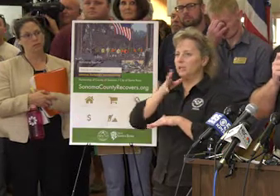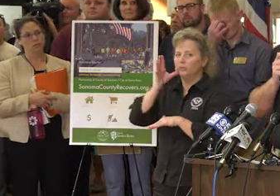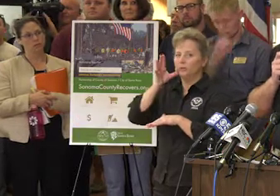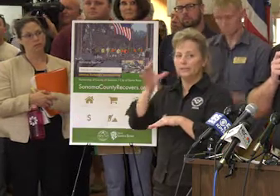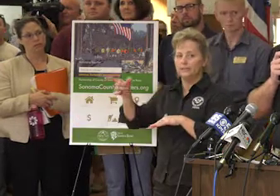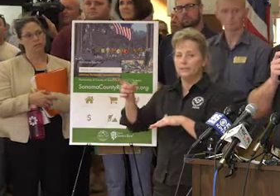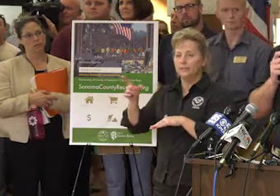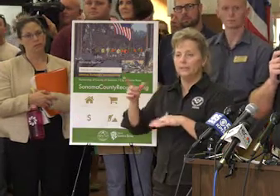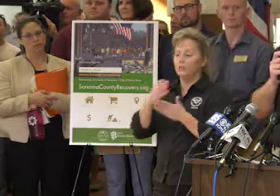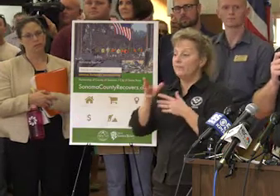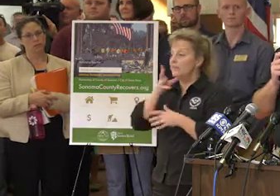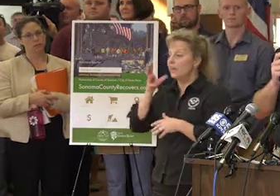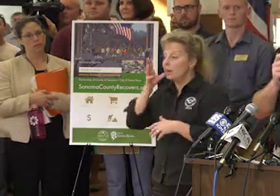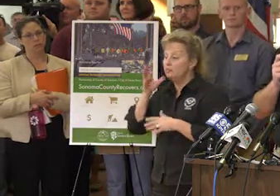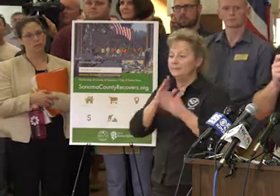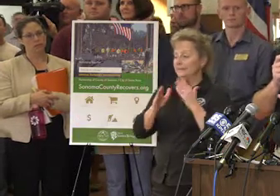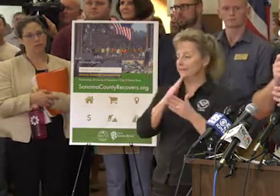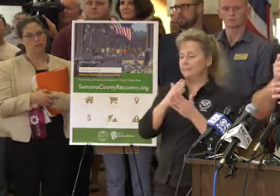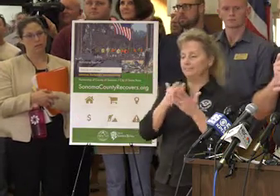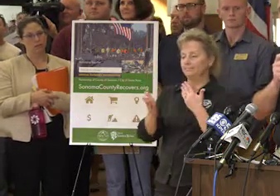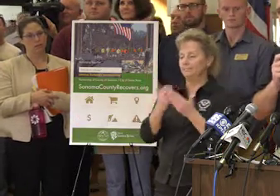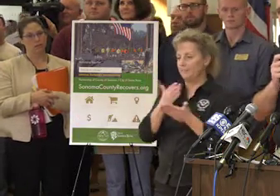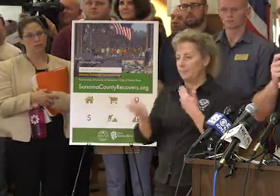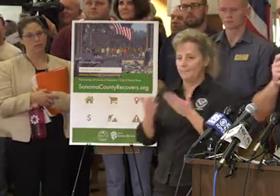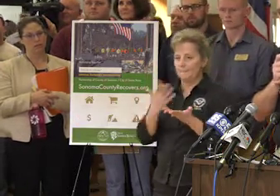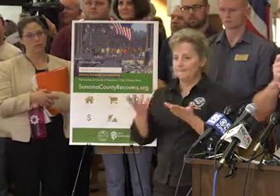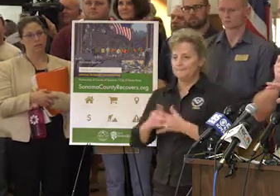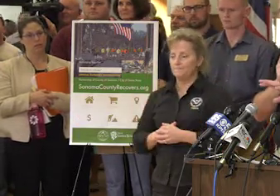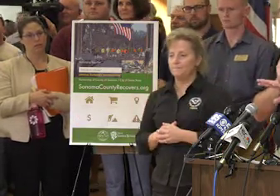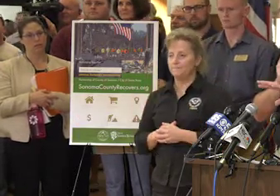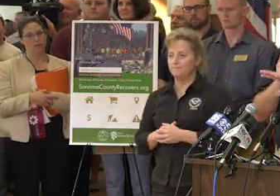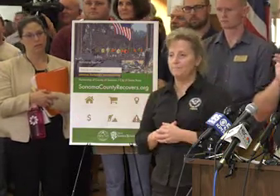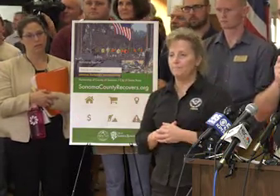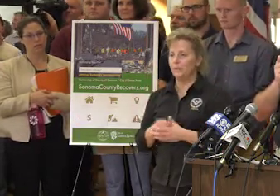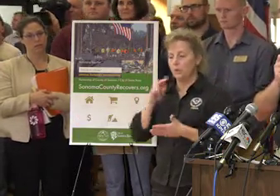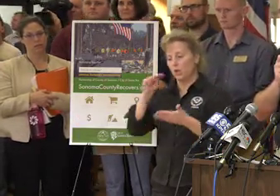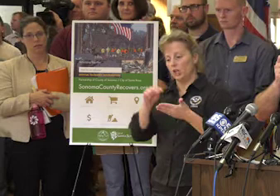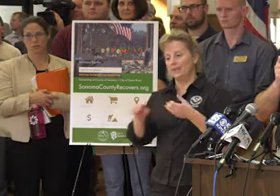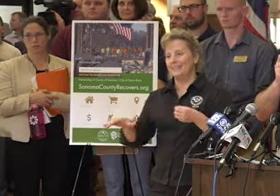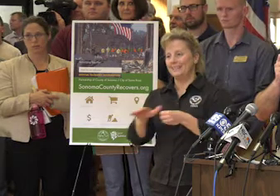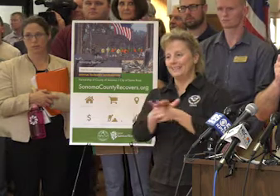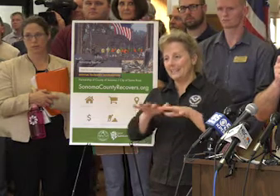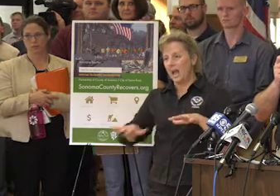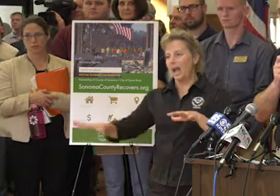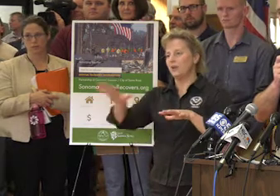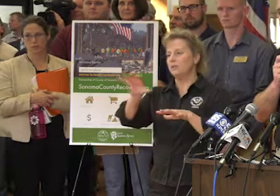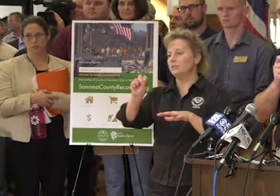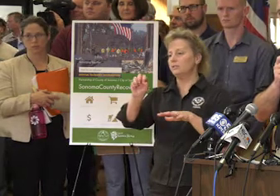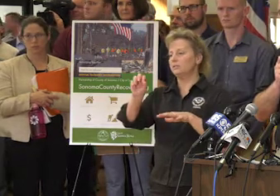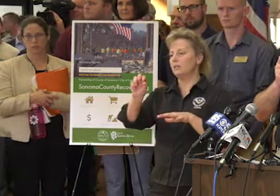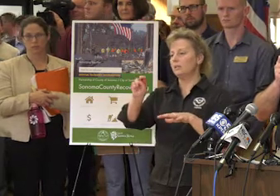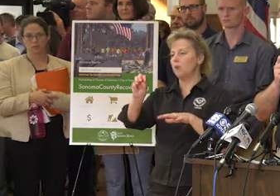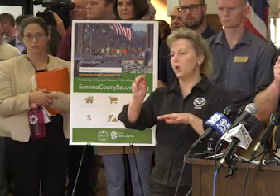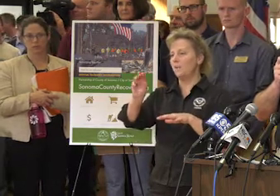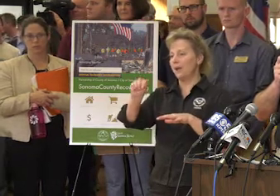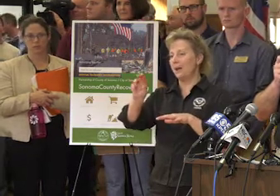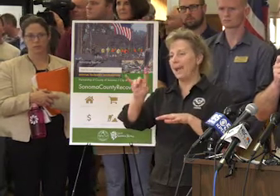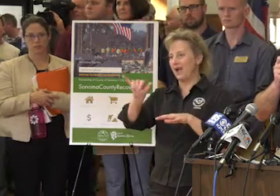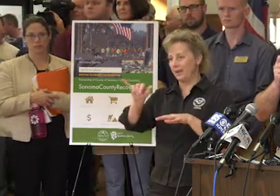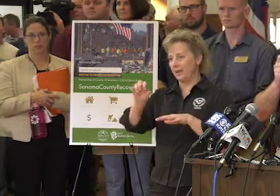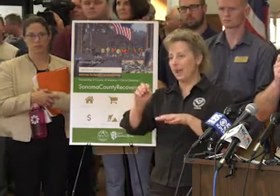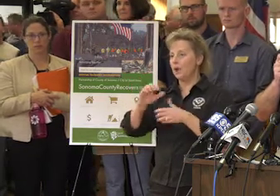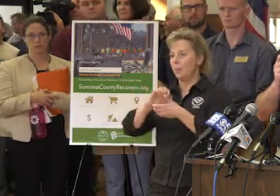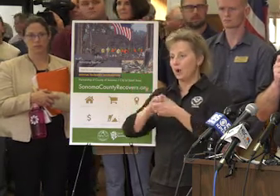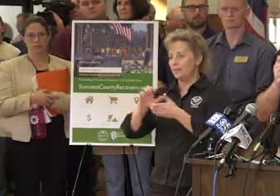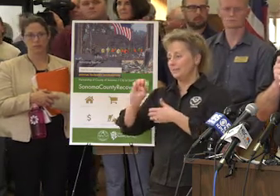So whether you live in the country or the city, doesn't matter. We're looking at the entire Sonoma County, and our partners